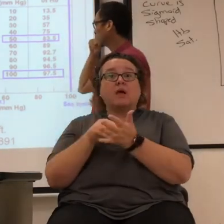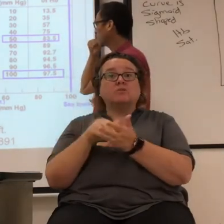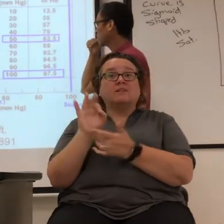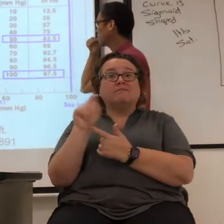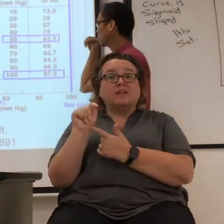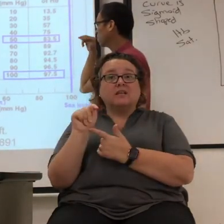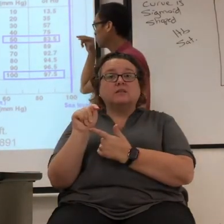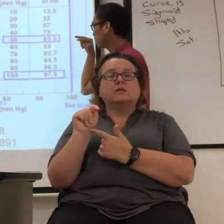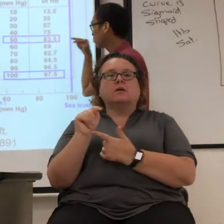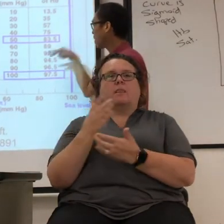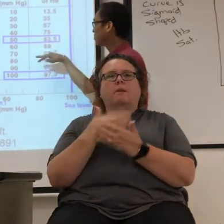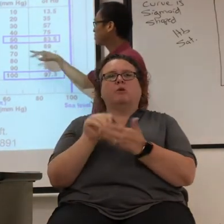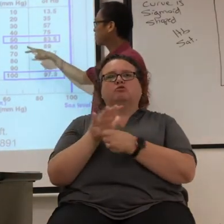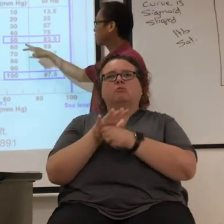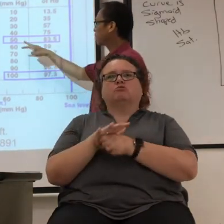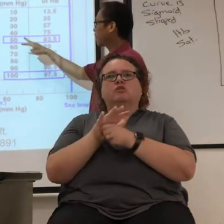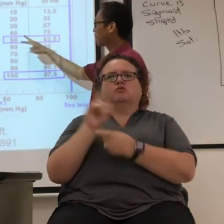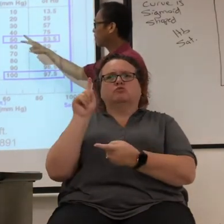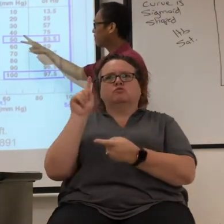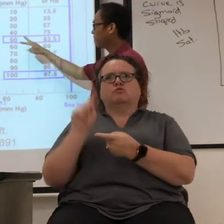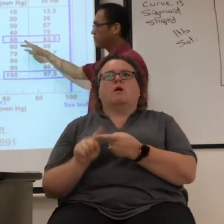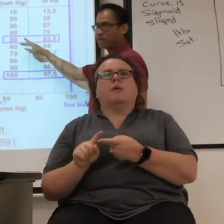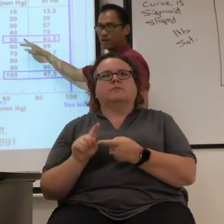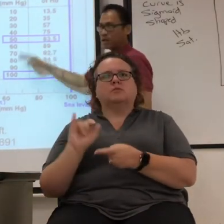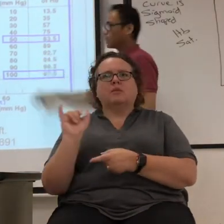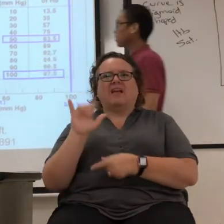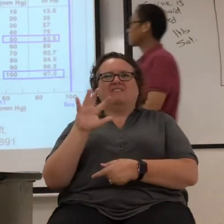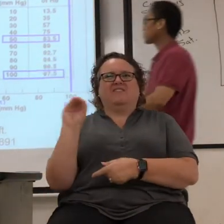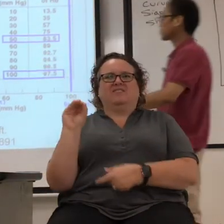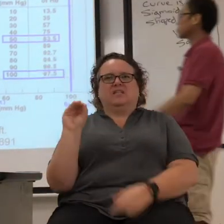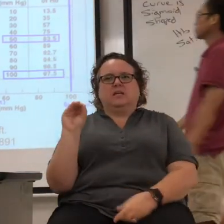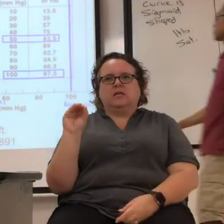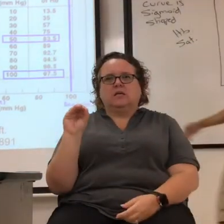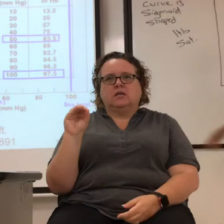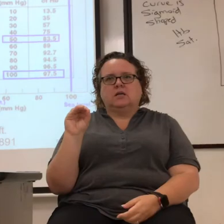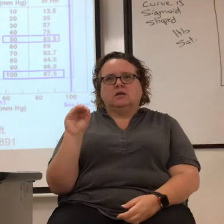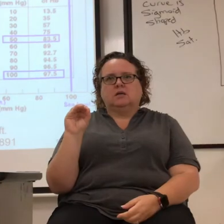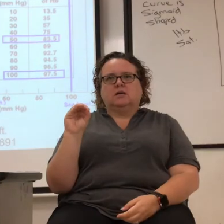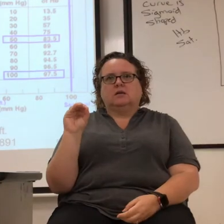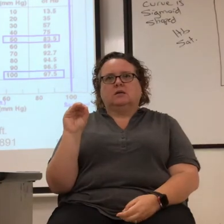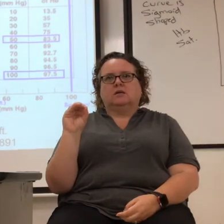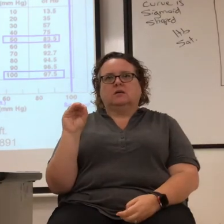pressure drops to something like 50.